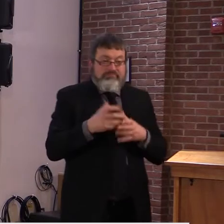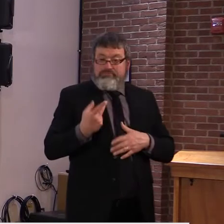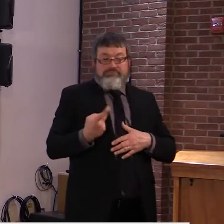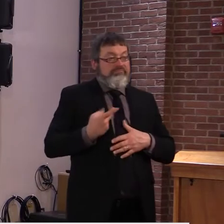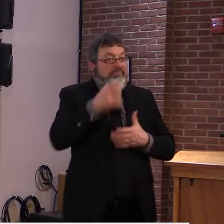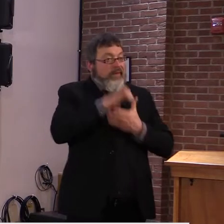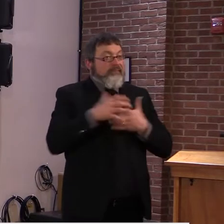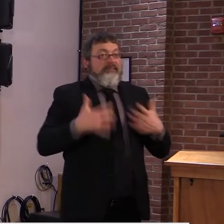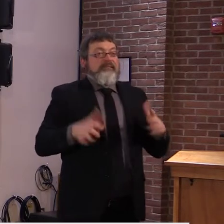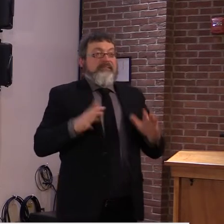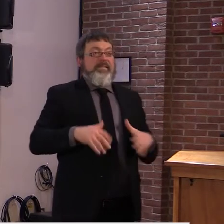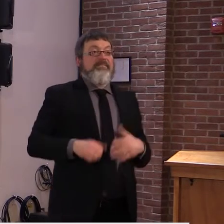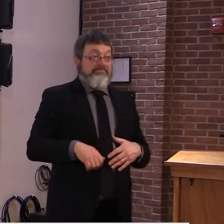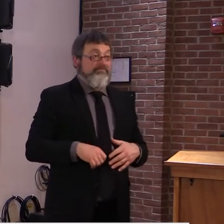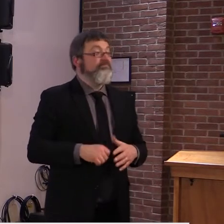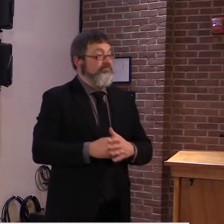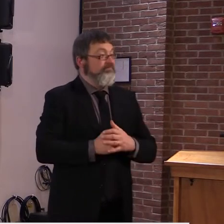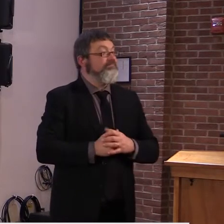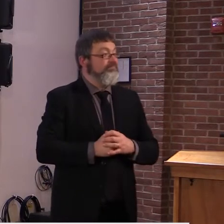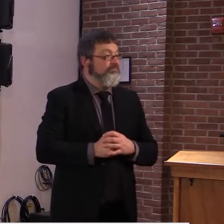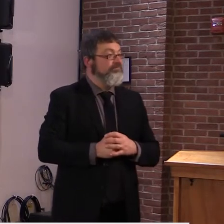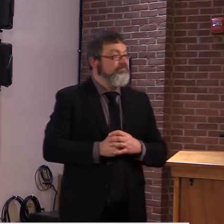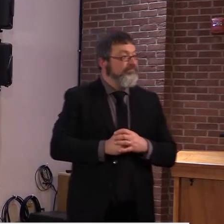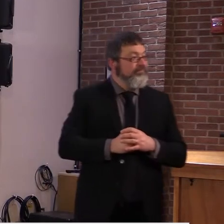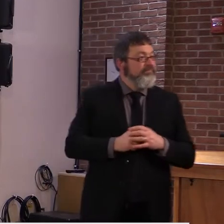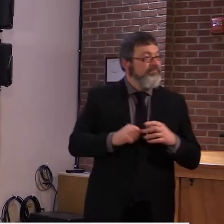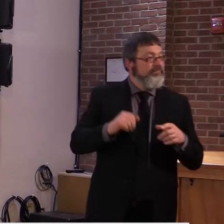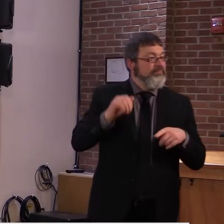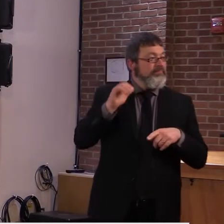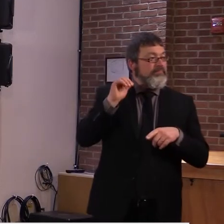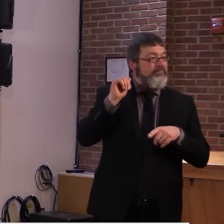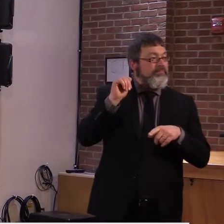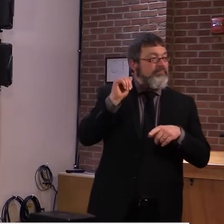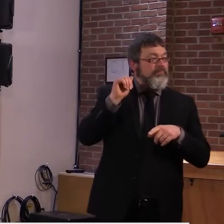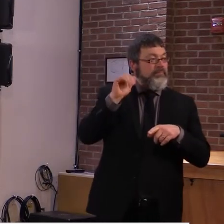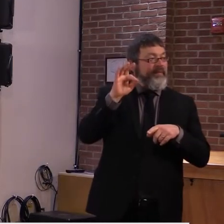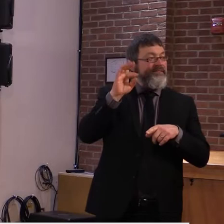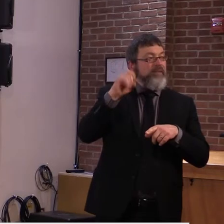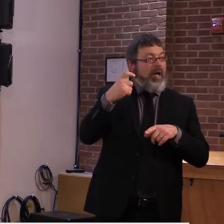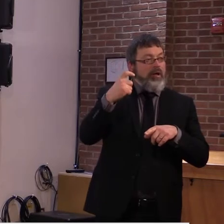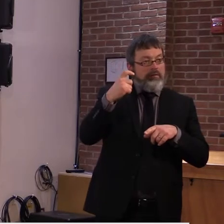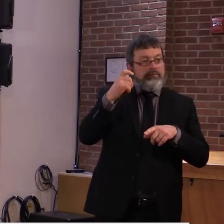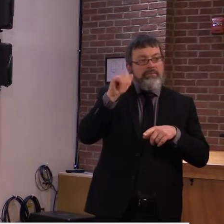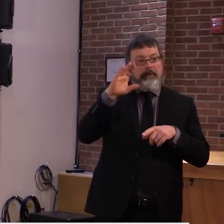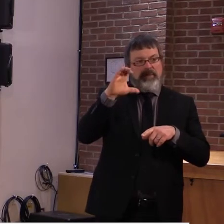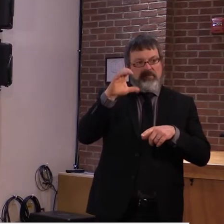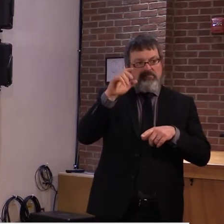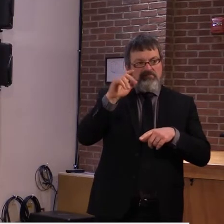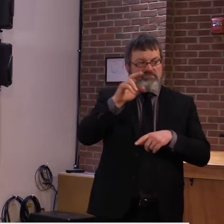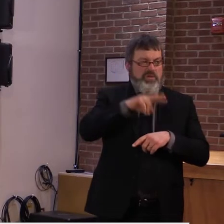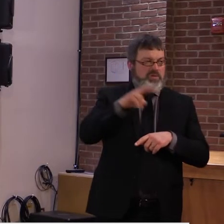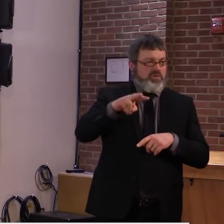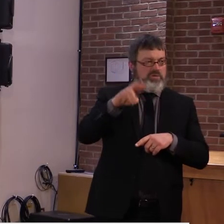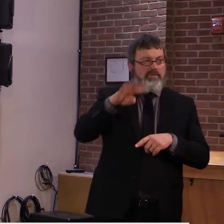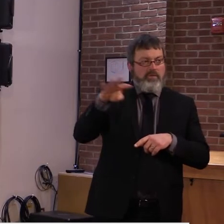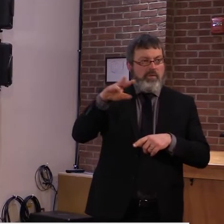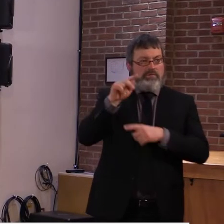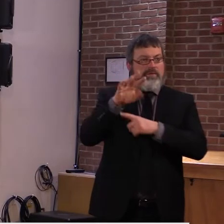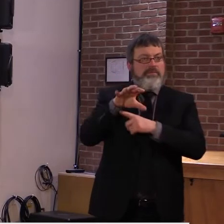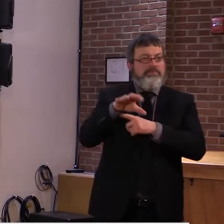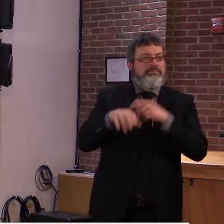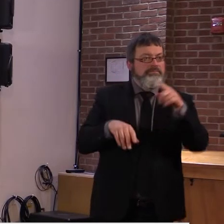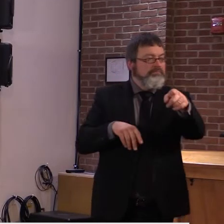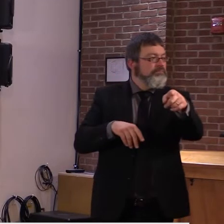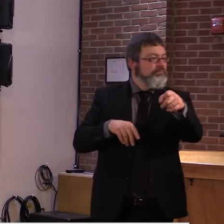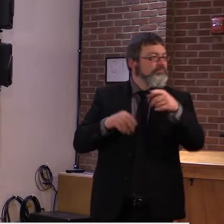you. Jolie? Dr. Levine, when the vaccine becomes more widely distributed, will there be such